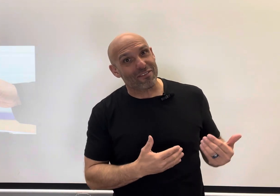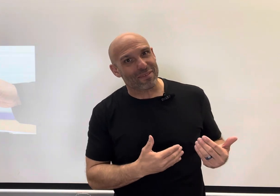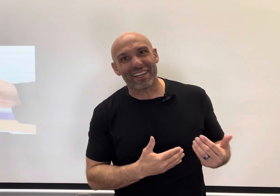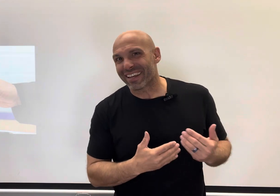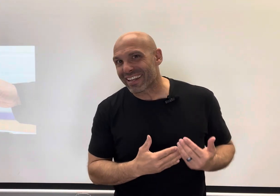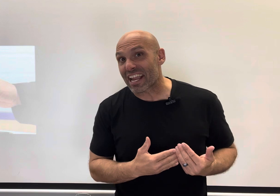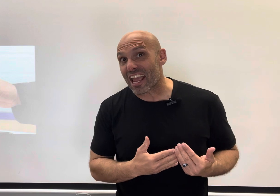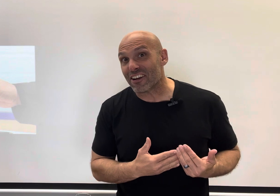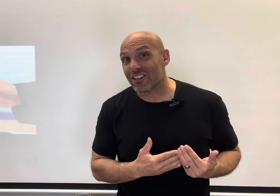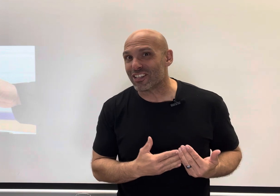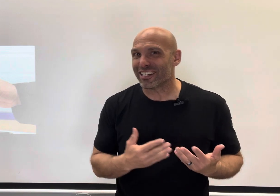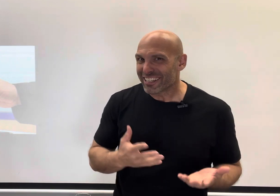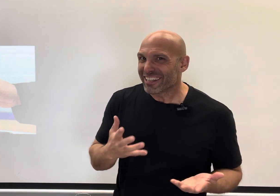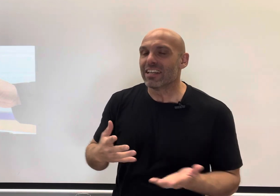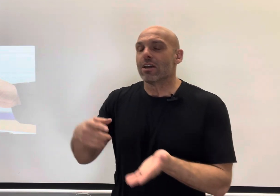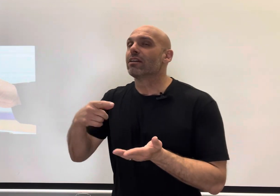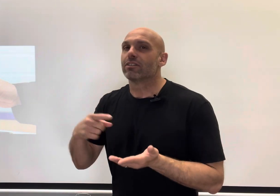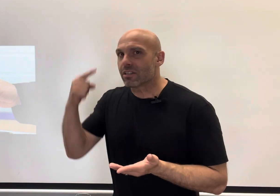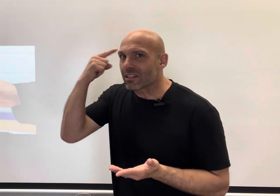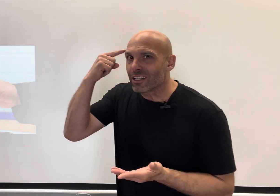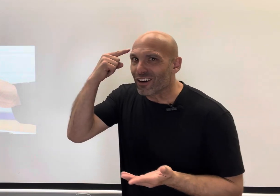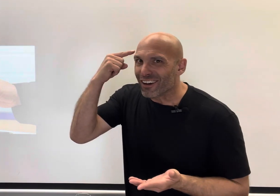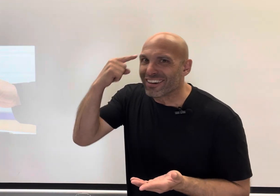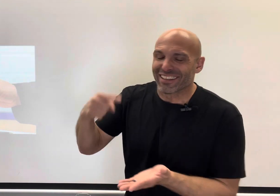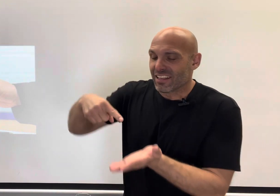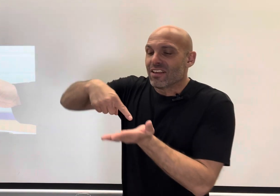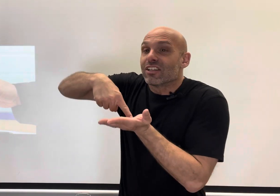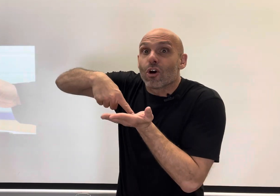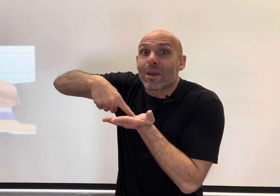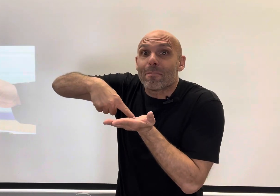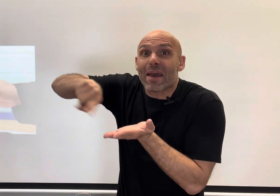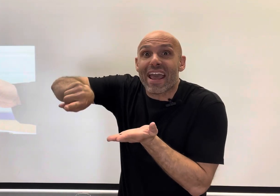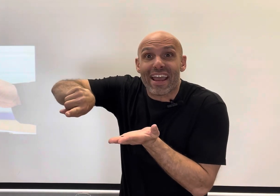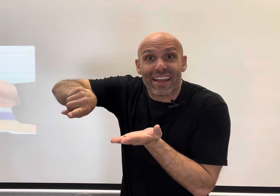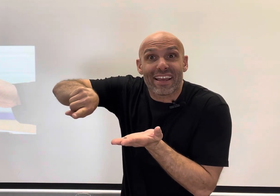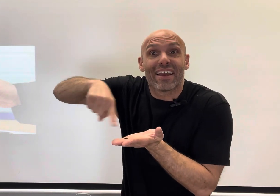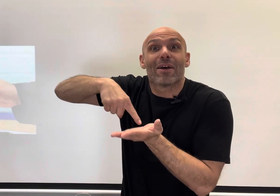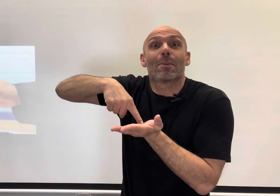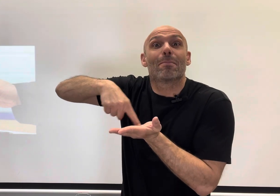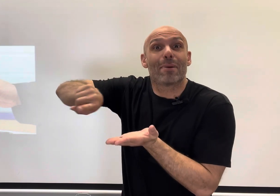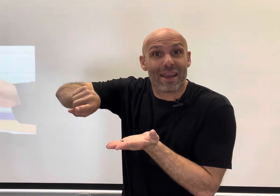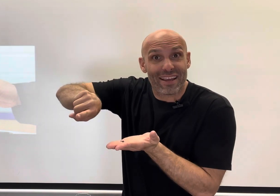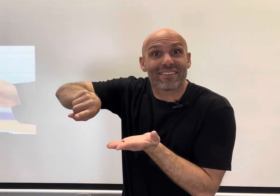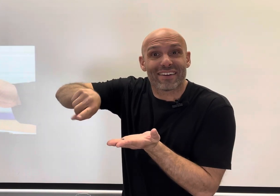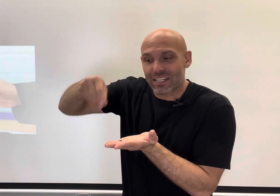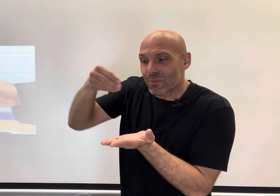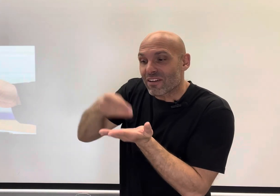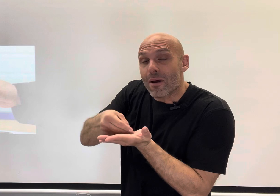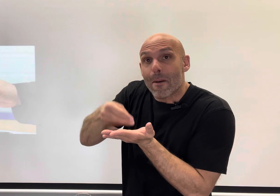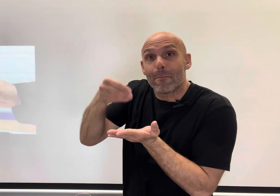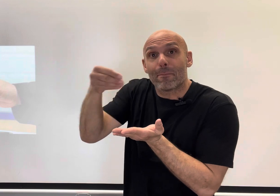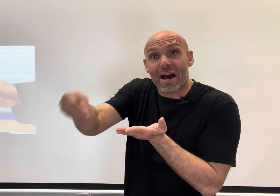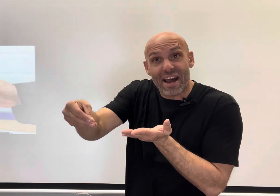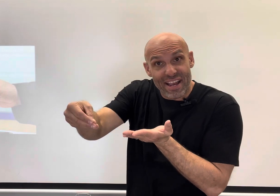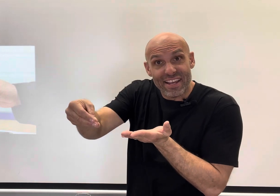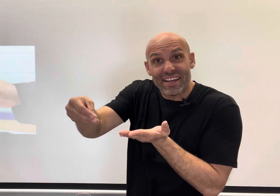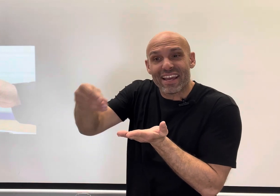me, like energy. Just a little. So we pay, right? So we have buy